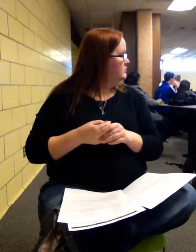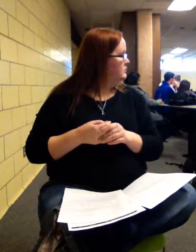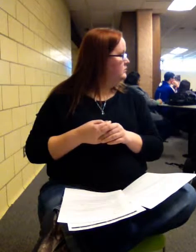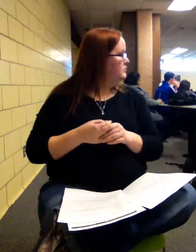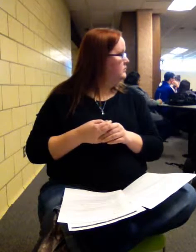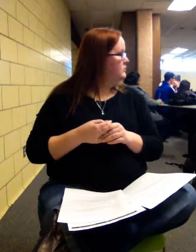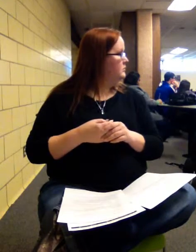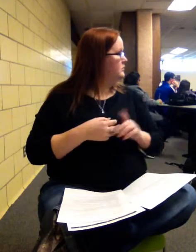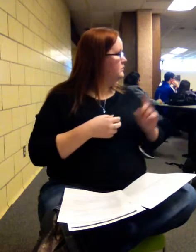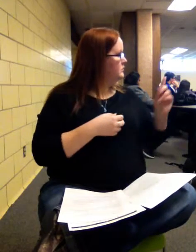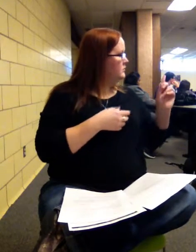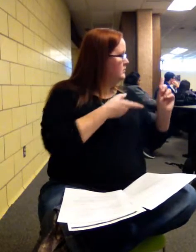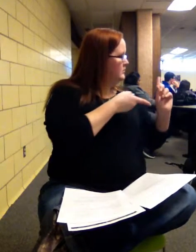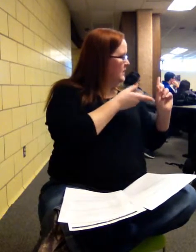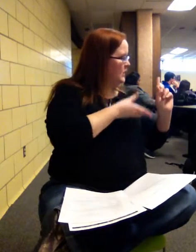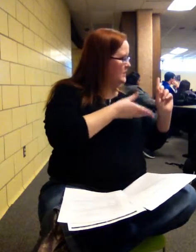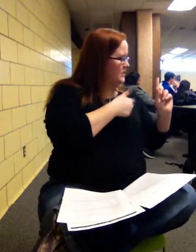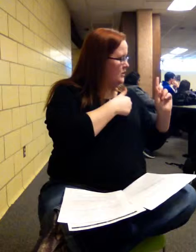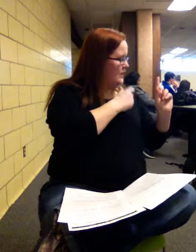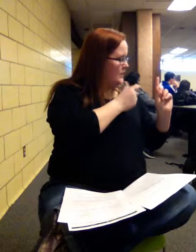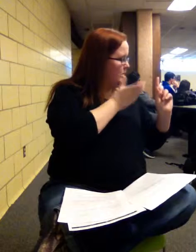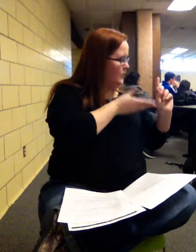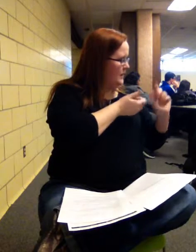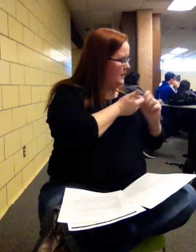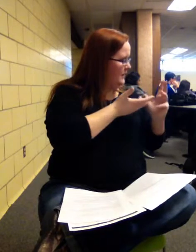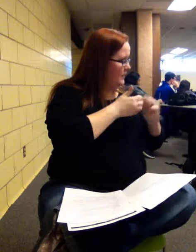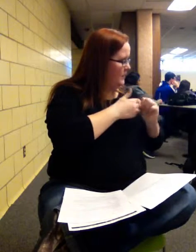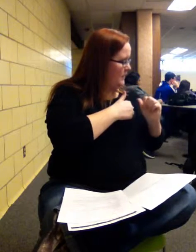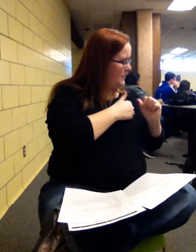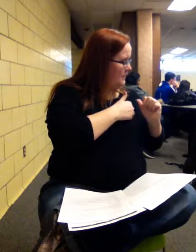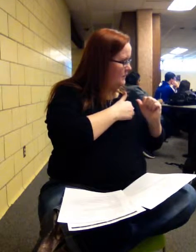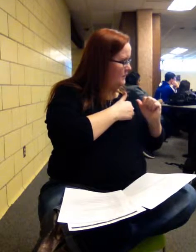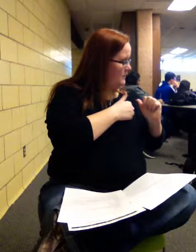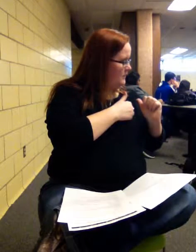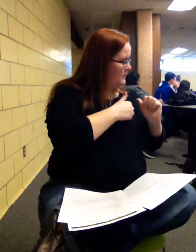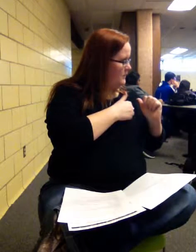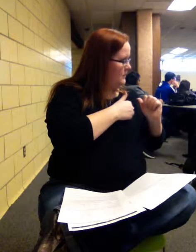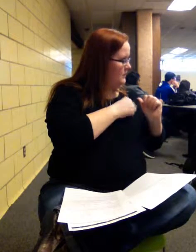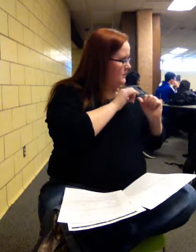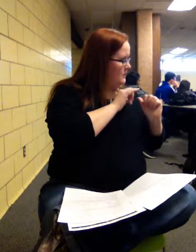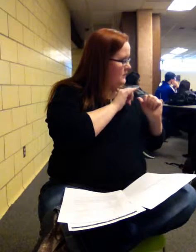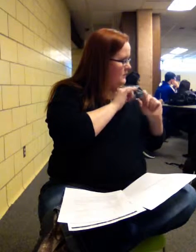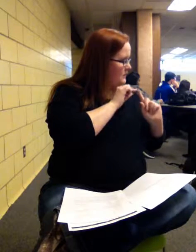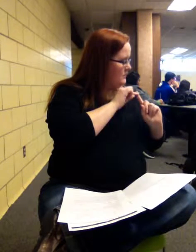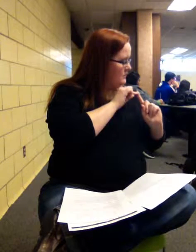It was here. I don't have any, I don't bring anything. Oh, okay.